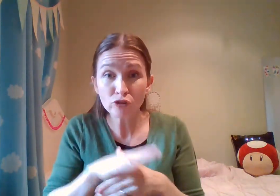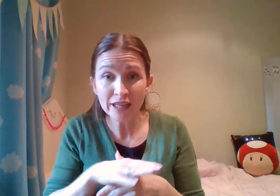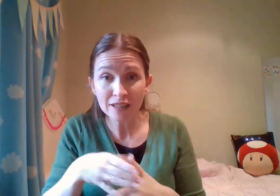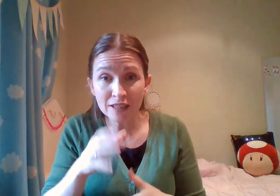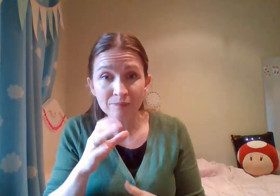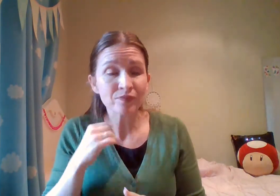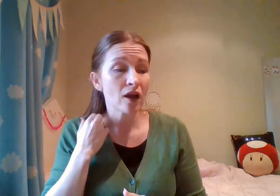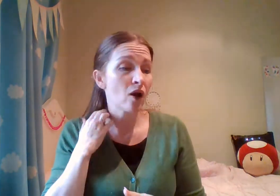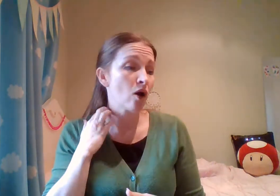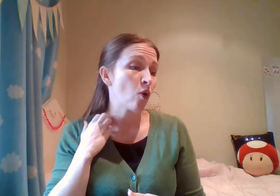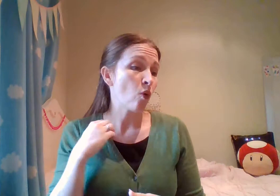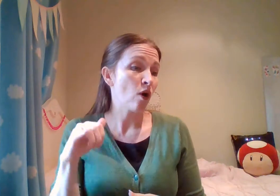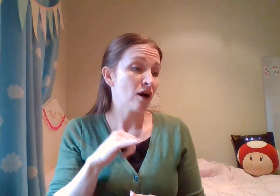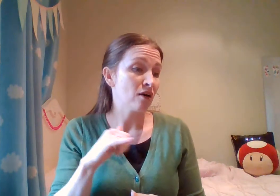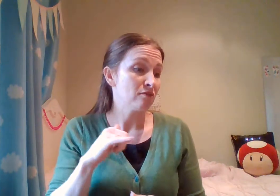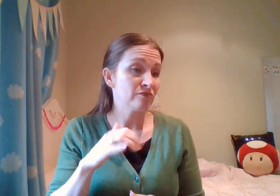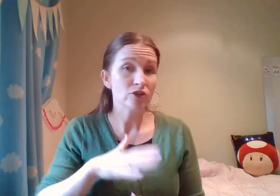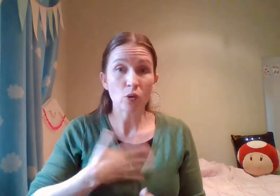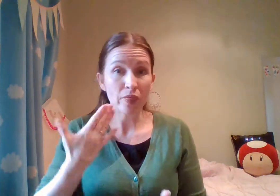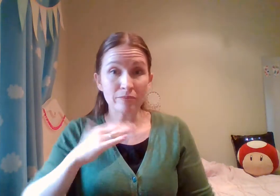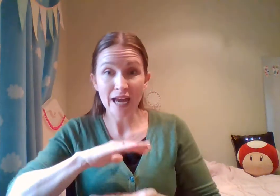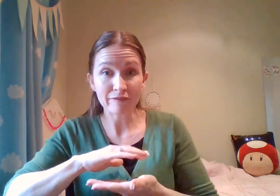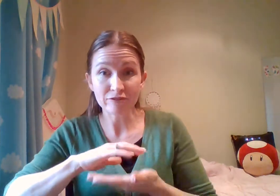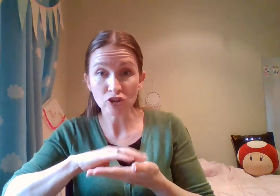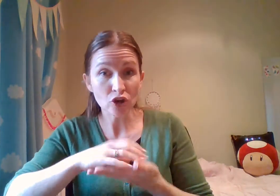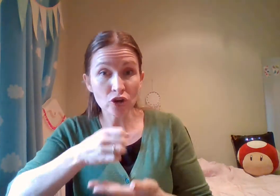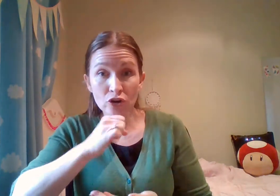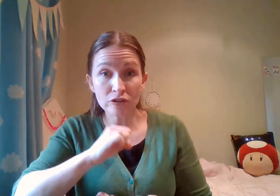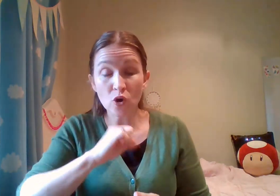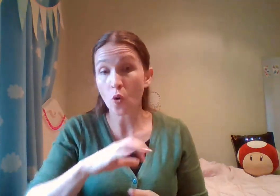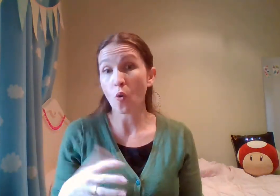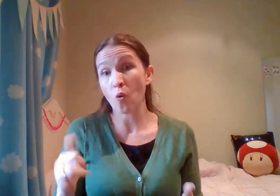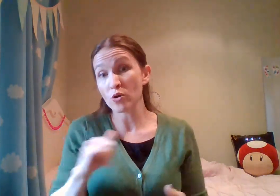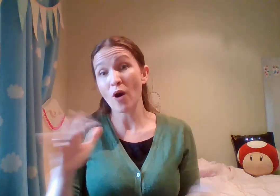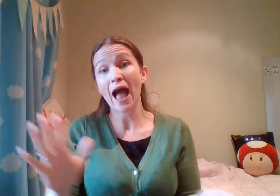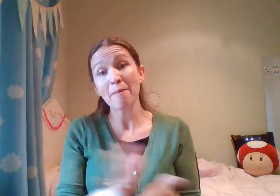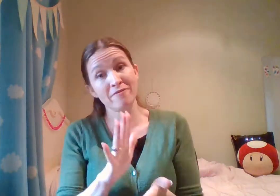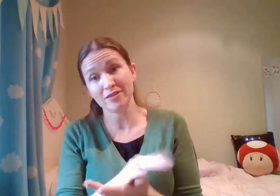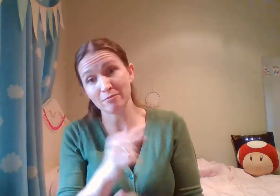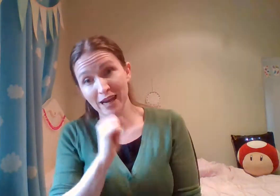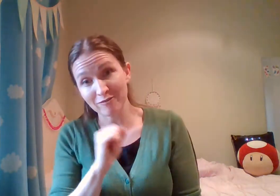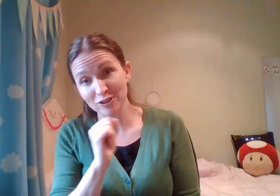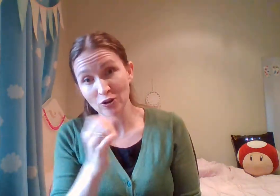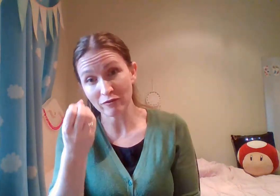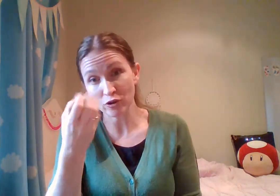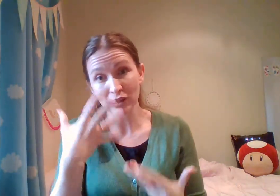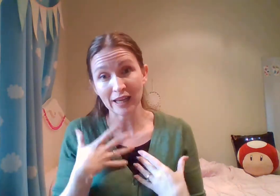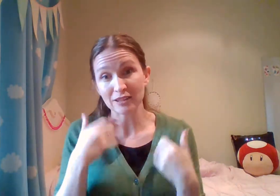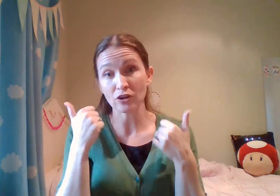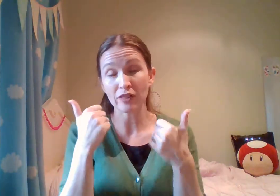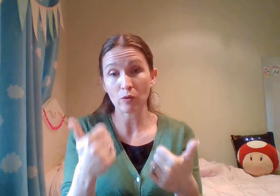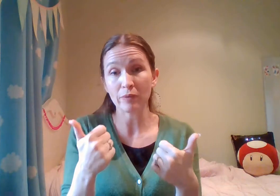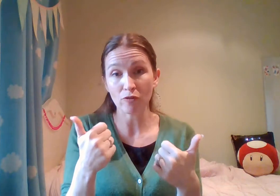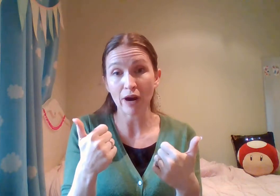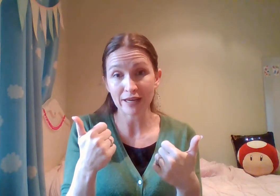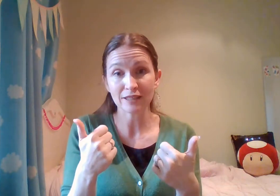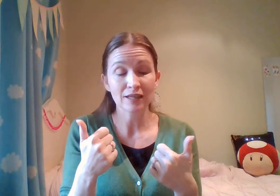drink, or you don't want them to have dessert, or you're happy for them to have dessert, if you could let us know, that would be great.